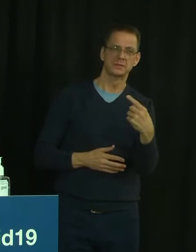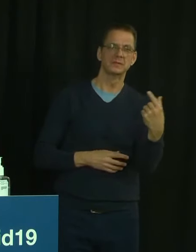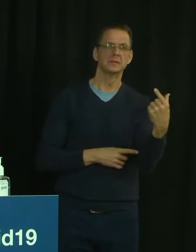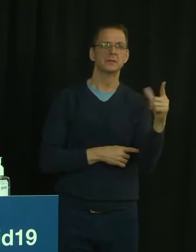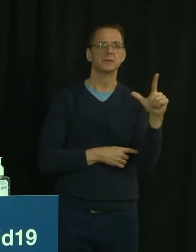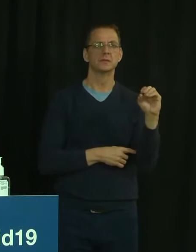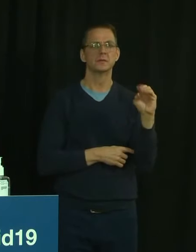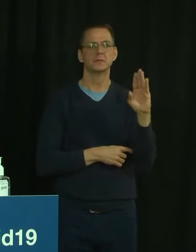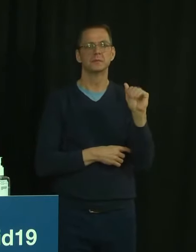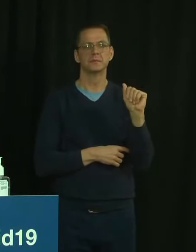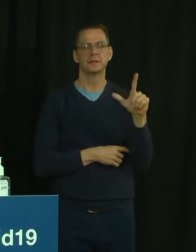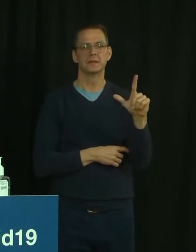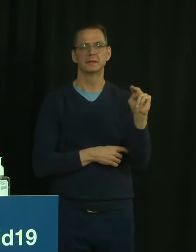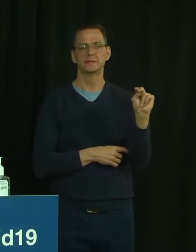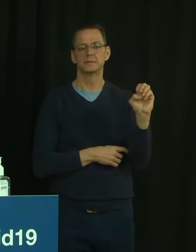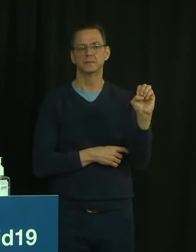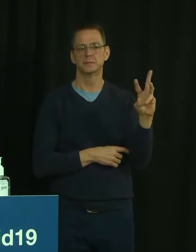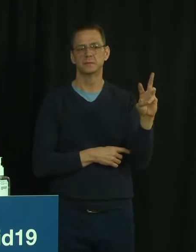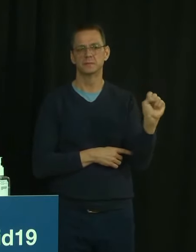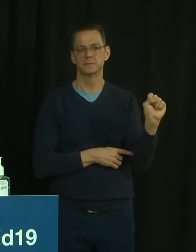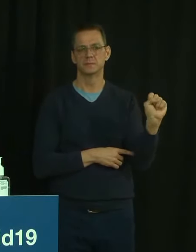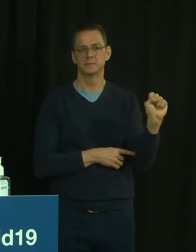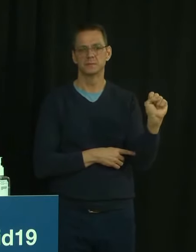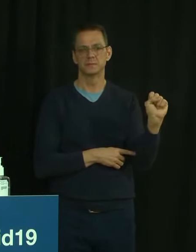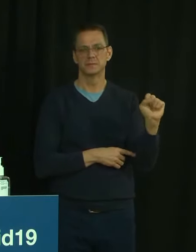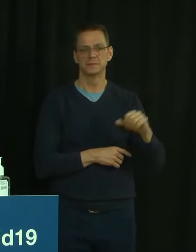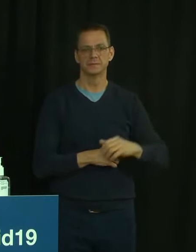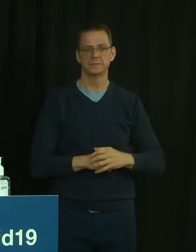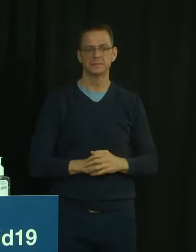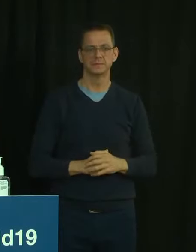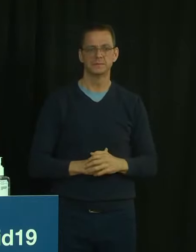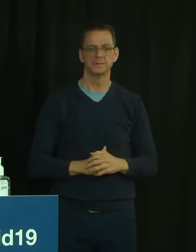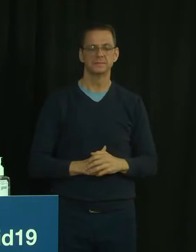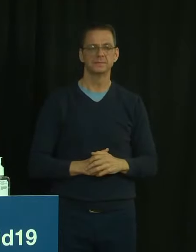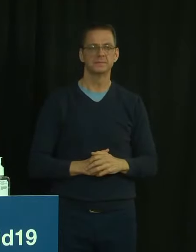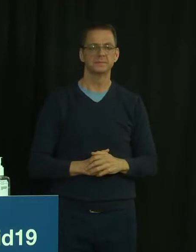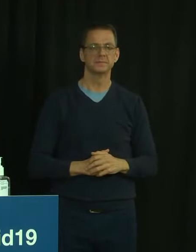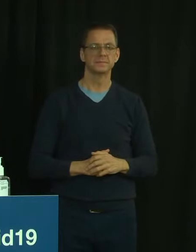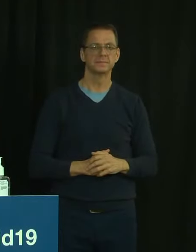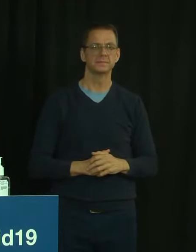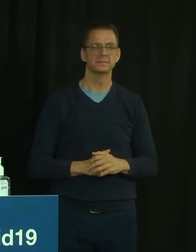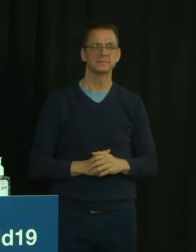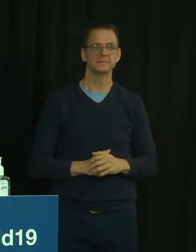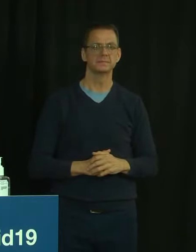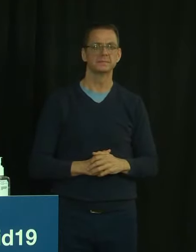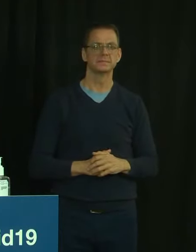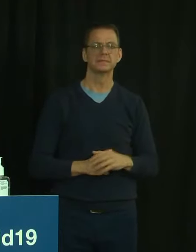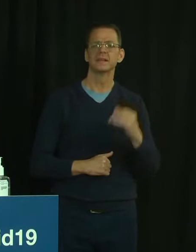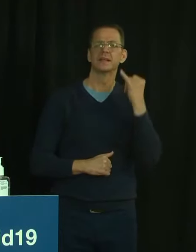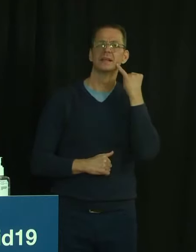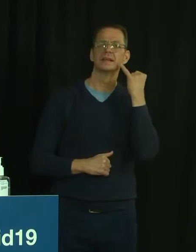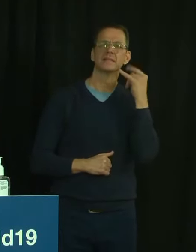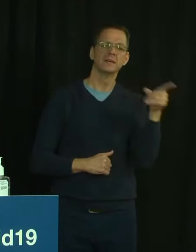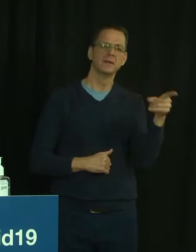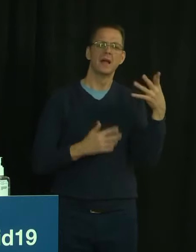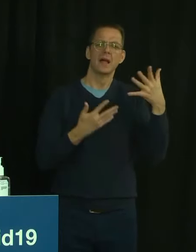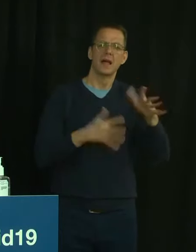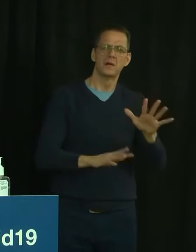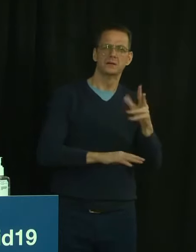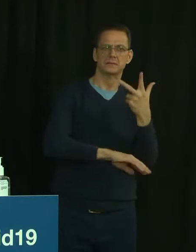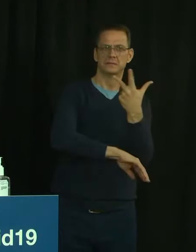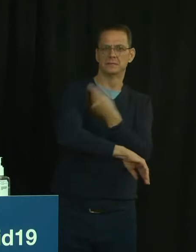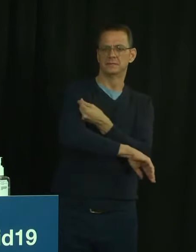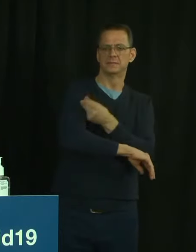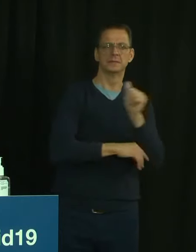ahead, Julia. Hi, Dr. Hinshaw. So what should people who already received their first dose of AstraZeneca do? What should they